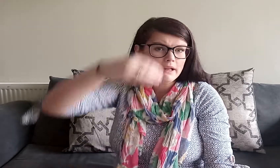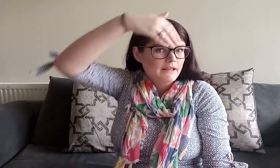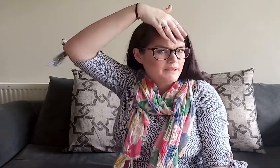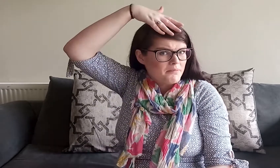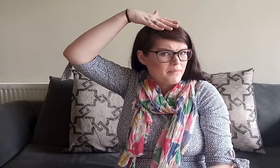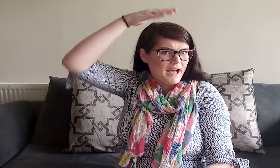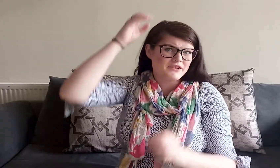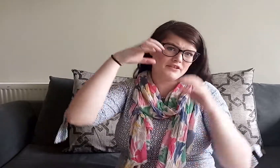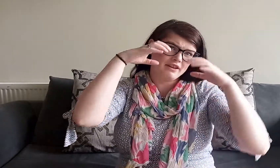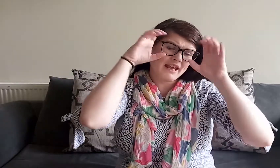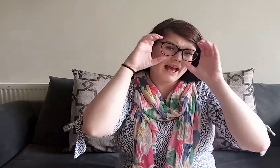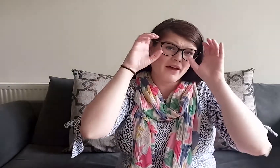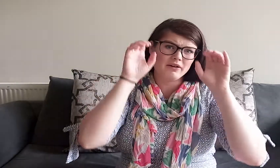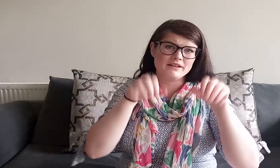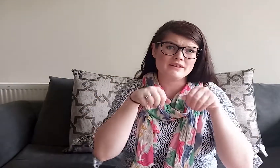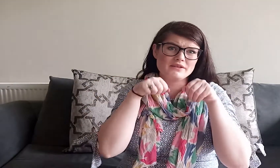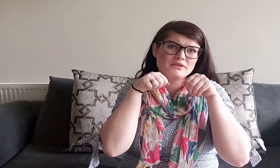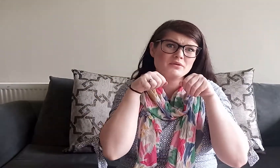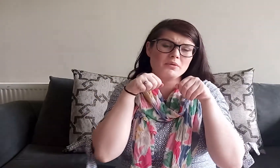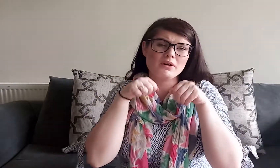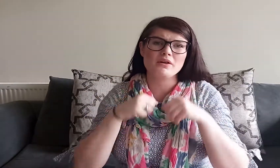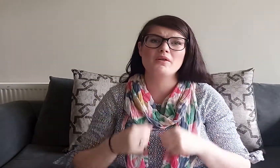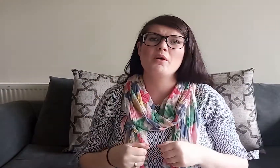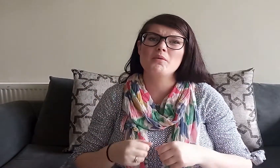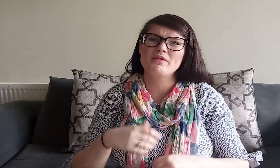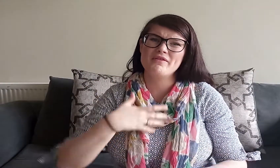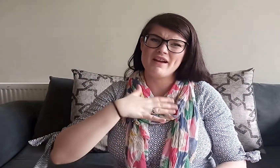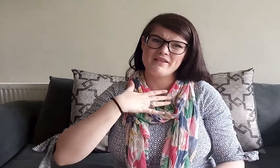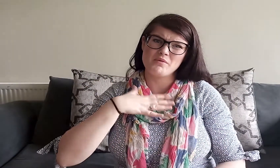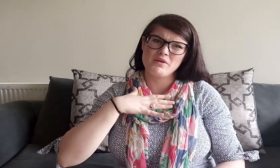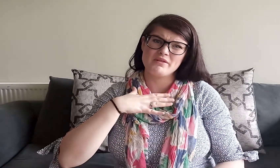The badger, the owl, and the squirrel were very worried.